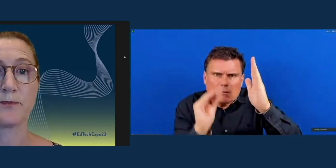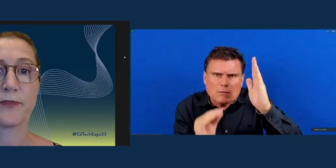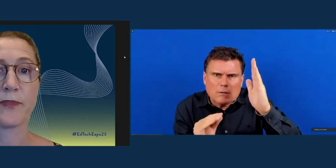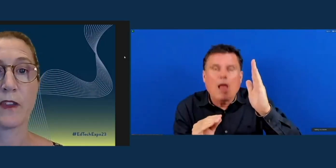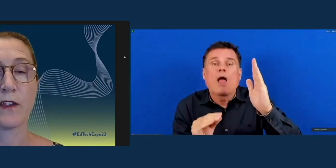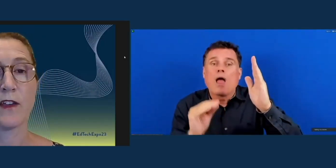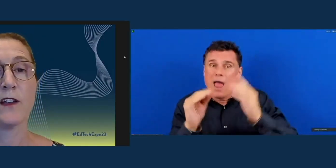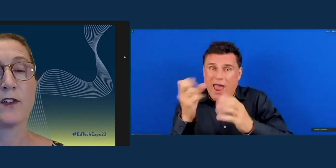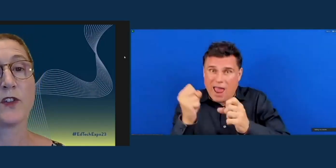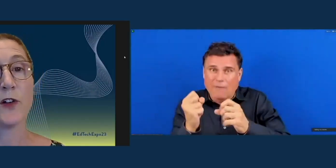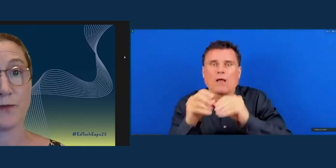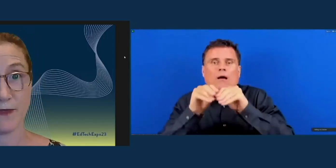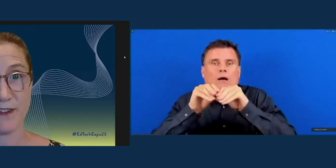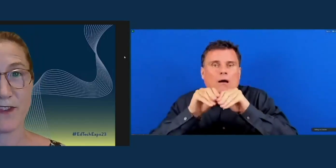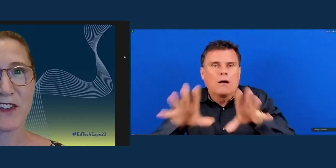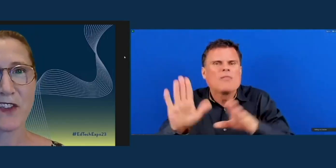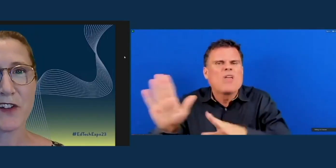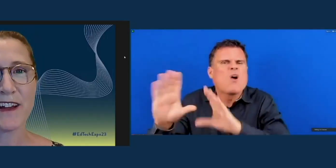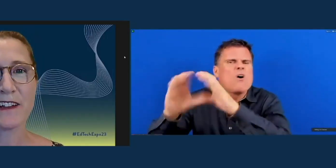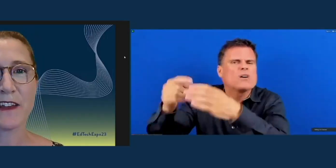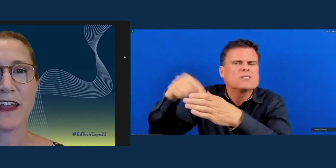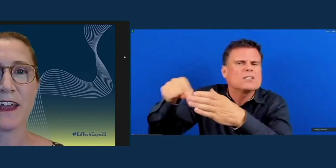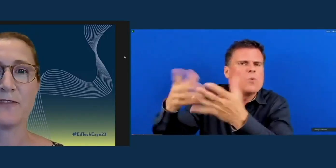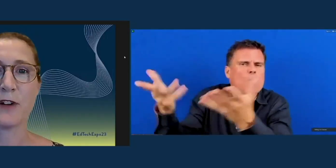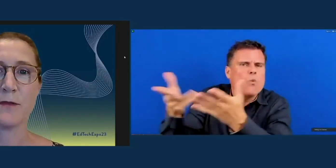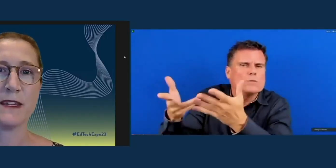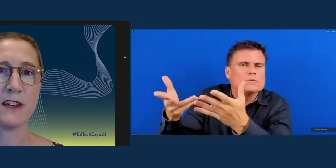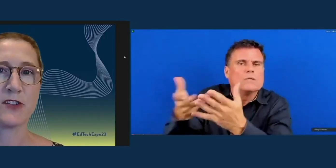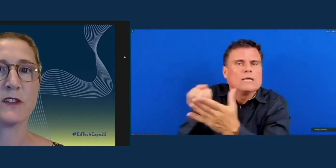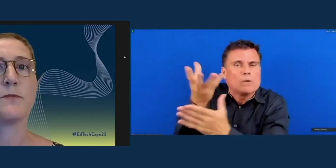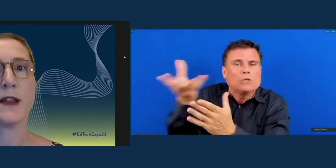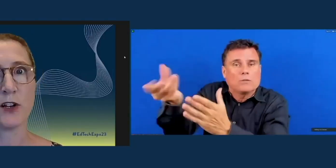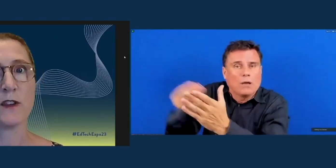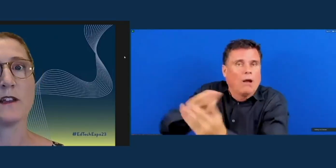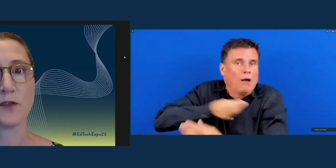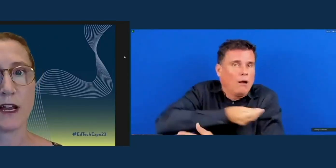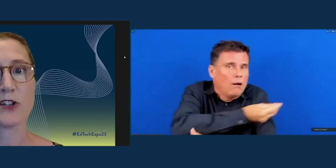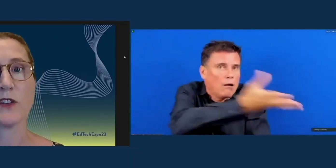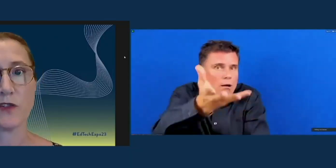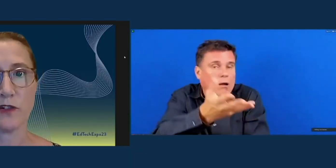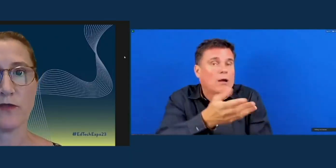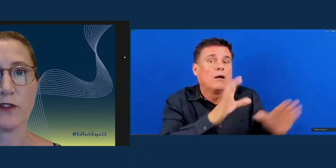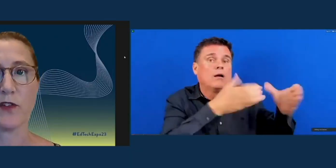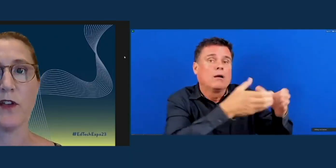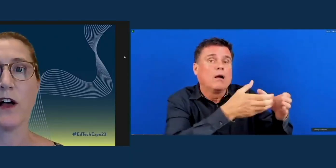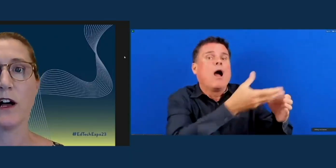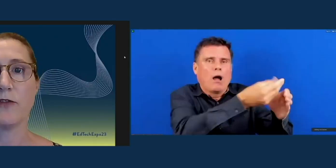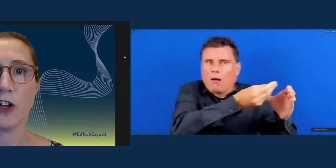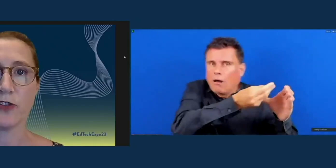organizations. So these learnings and recommendations barely scratch the